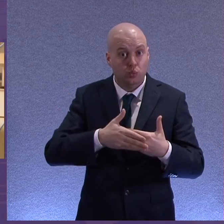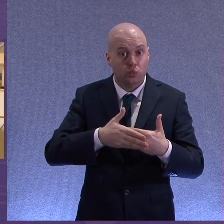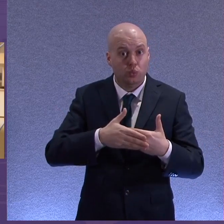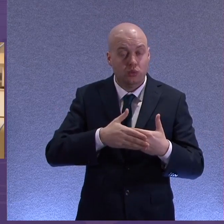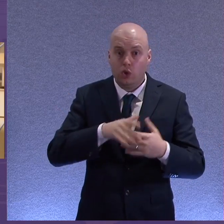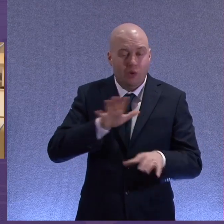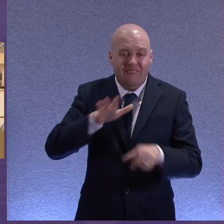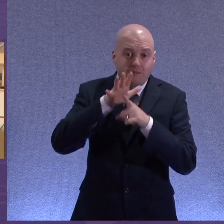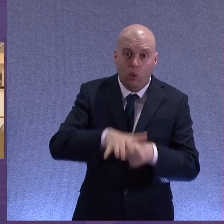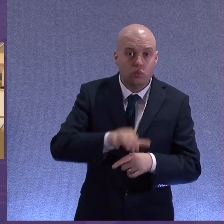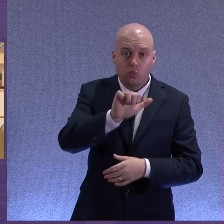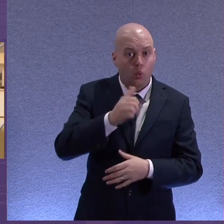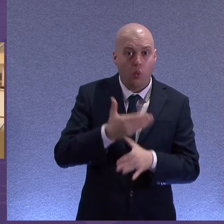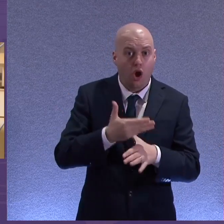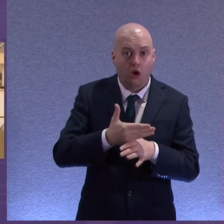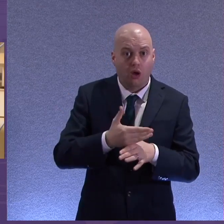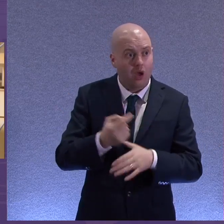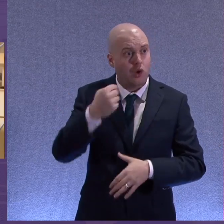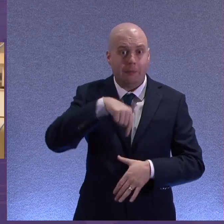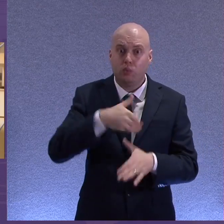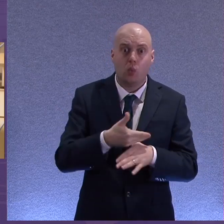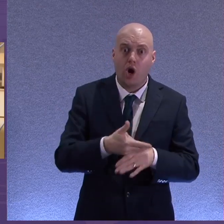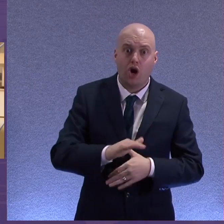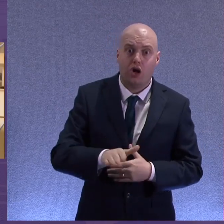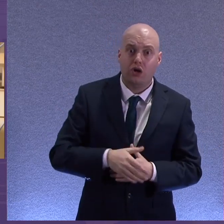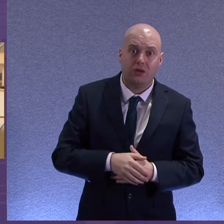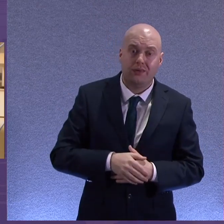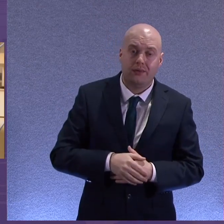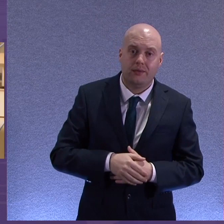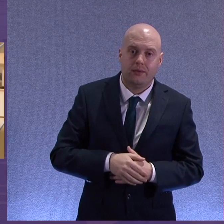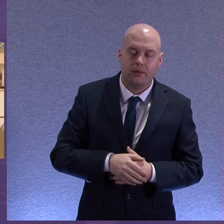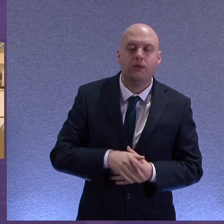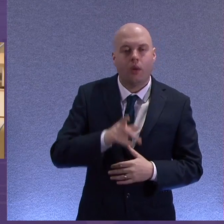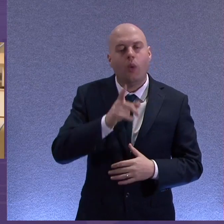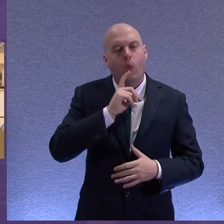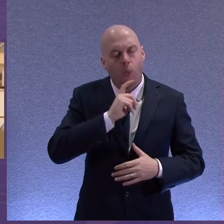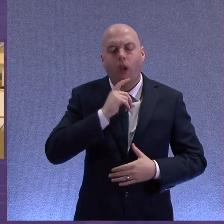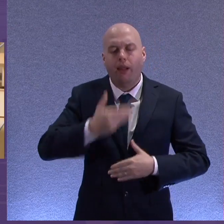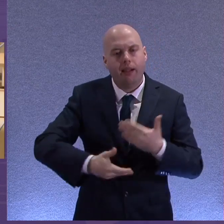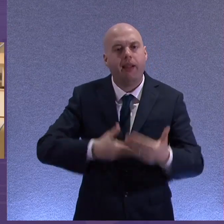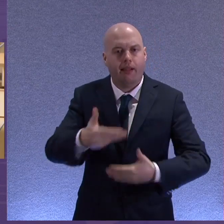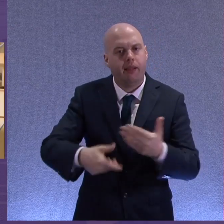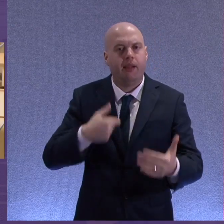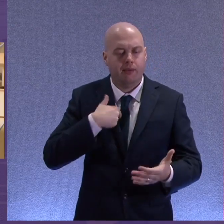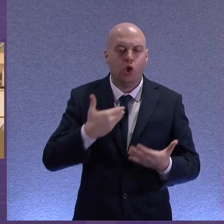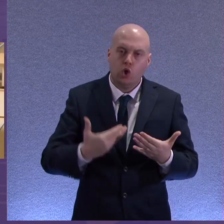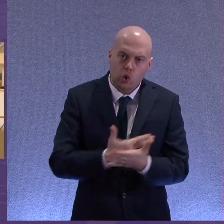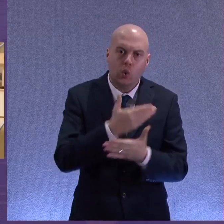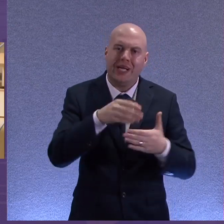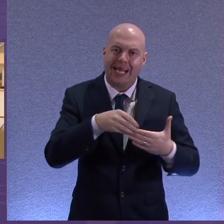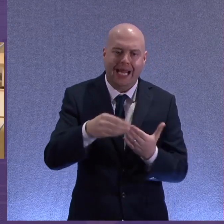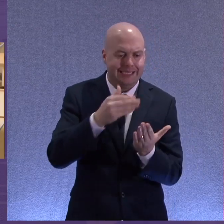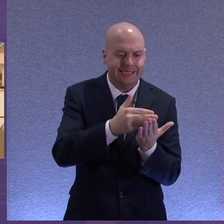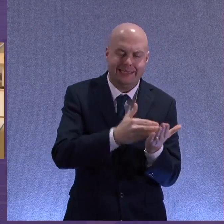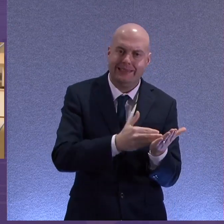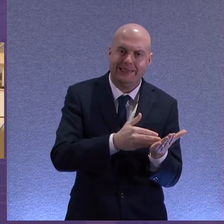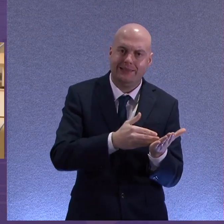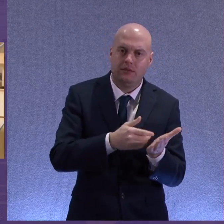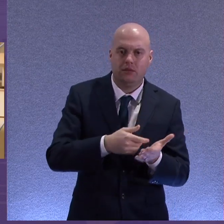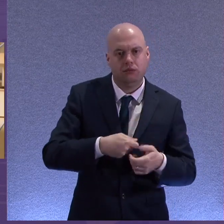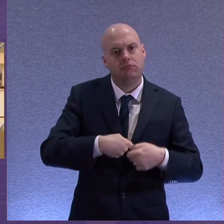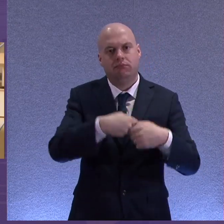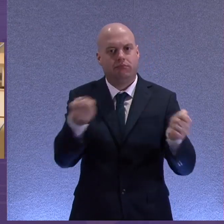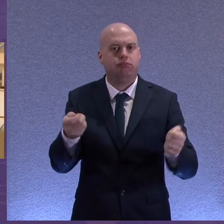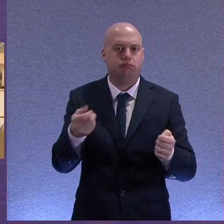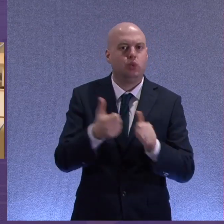in addition to that guidance, to try to offer specific guidance to sectors or companies as these issues arise. But the overall thing, just as we are saying